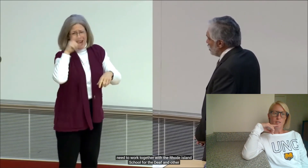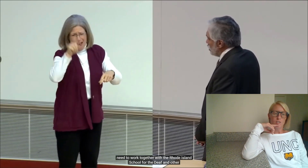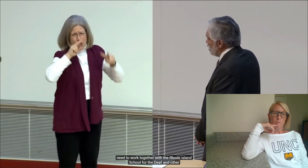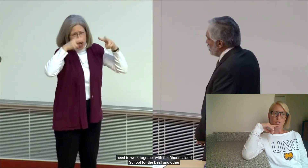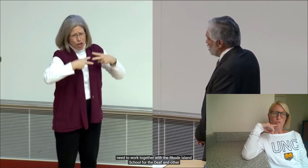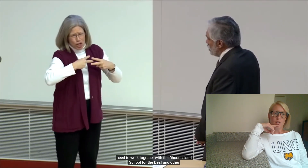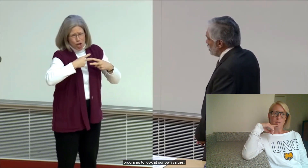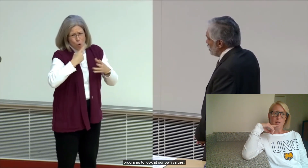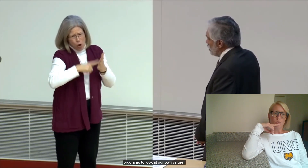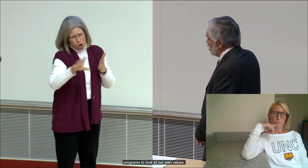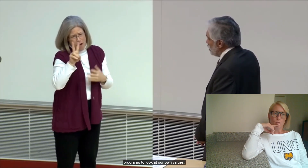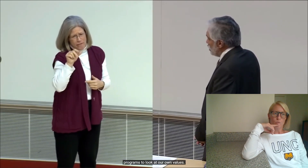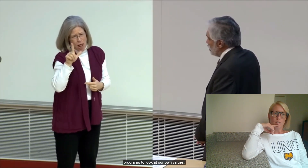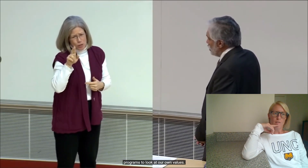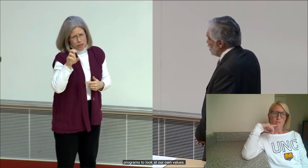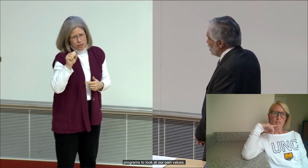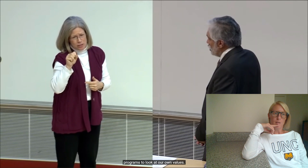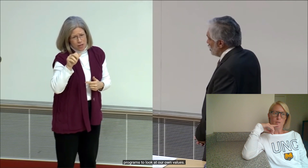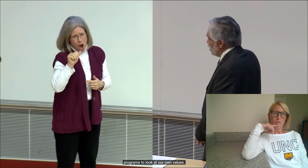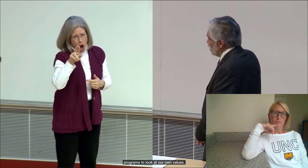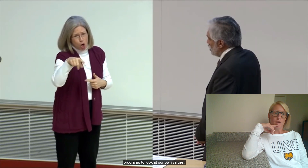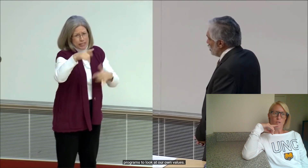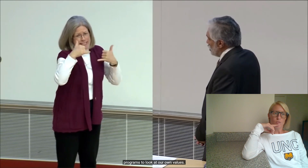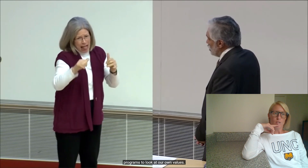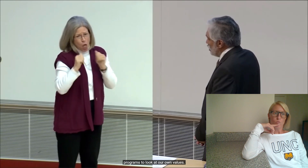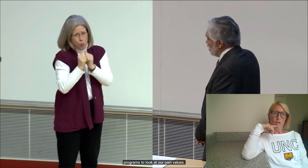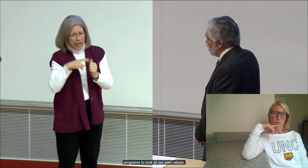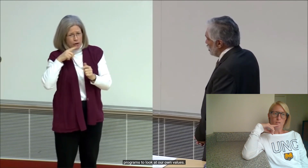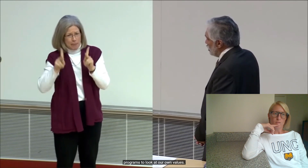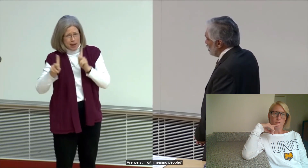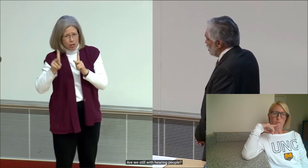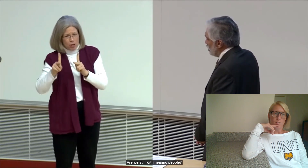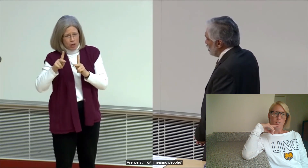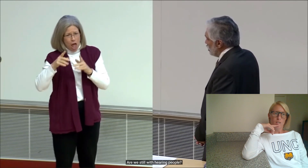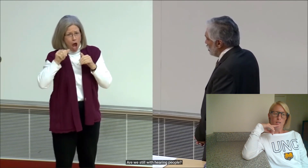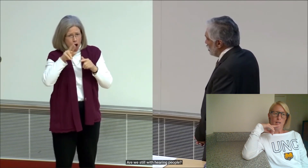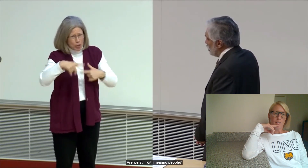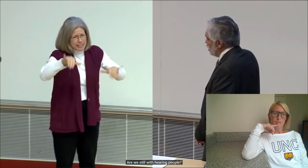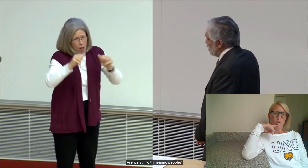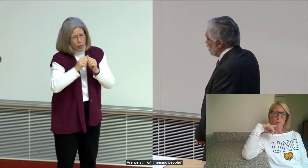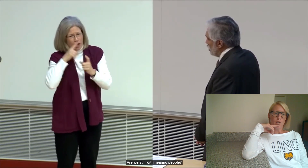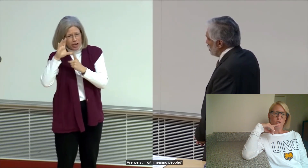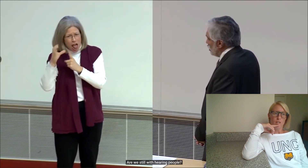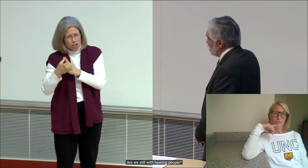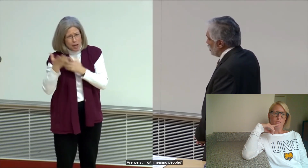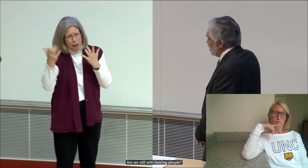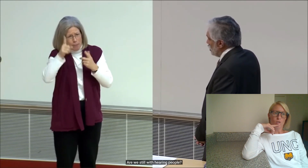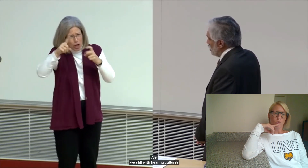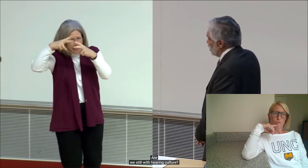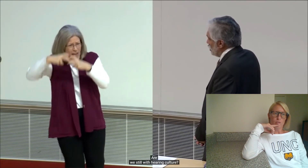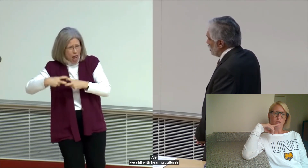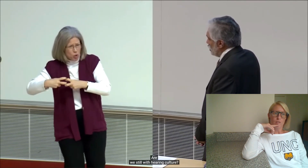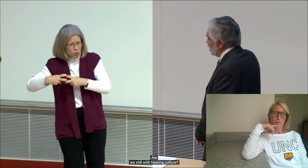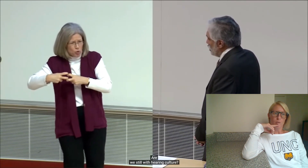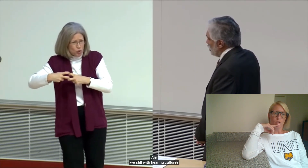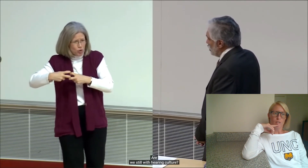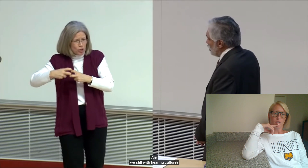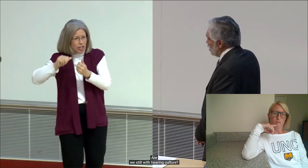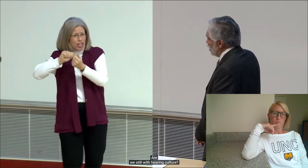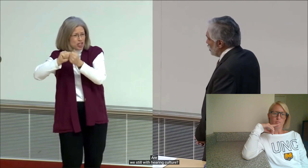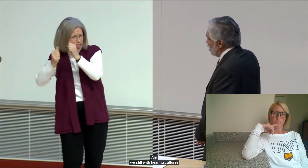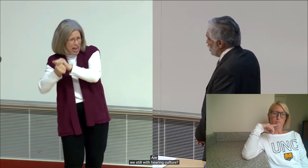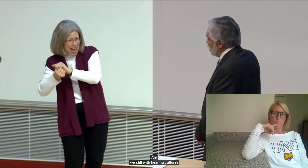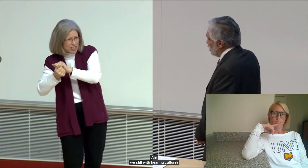School for the Deaf and other programs to look at our own values. Are we still with hearing people? Are we still with